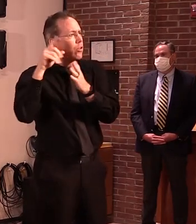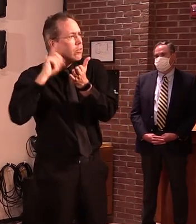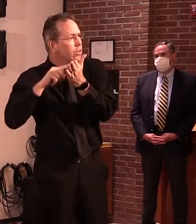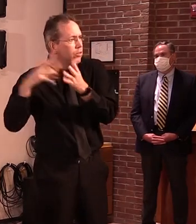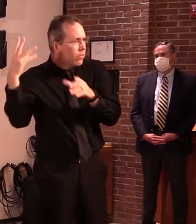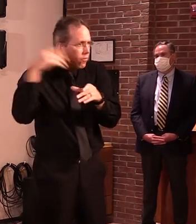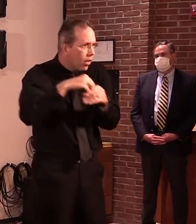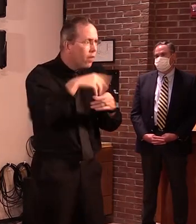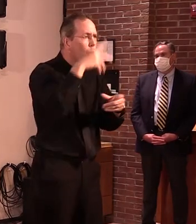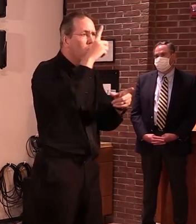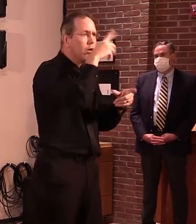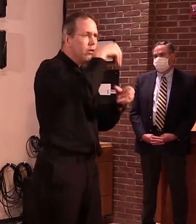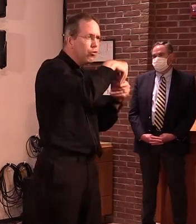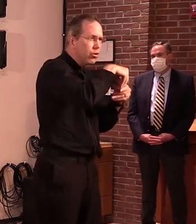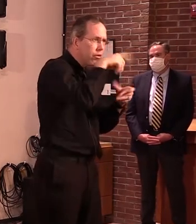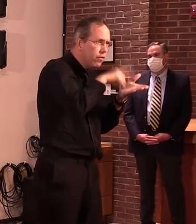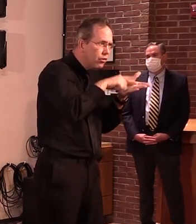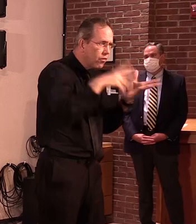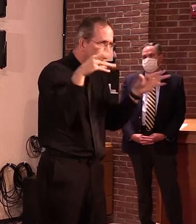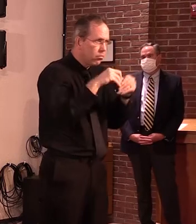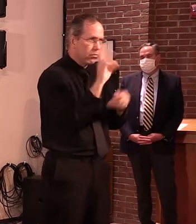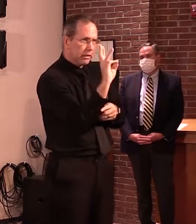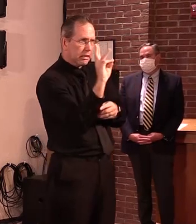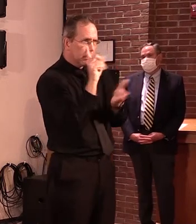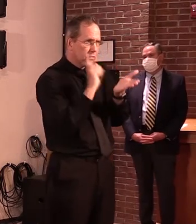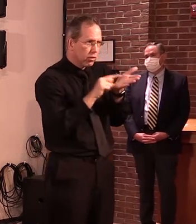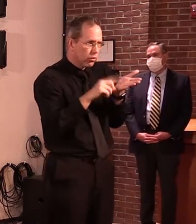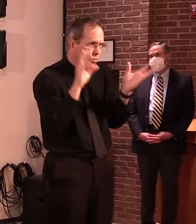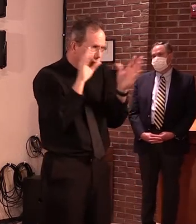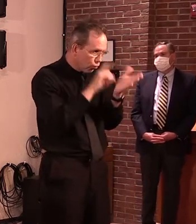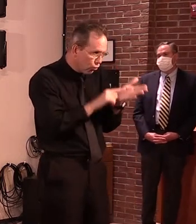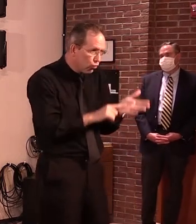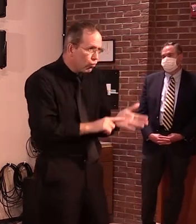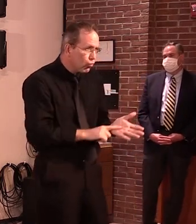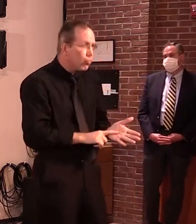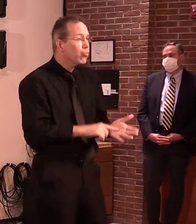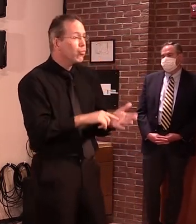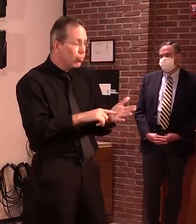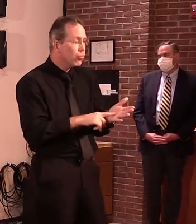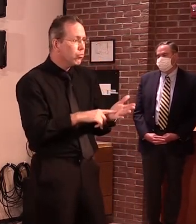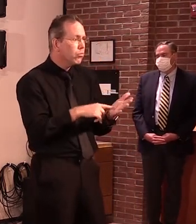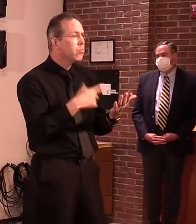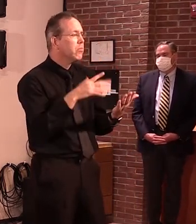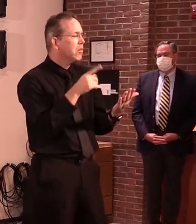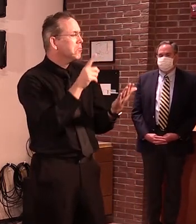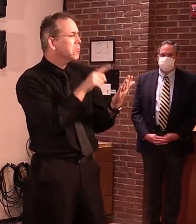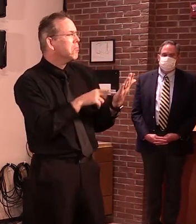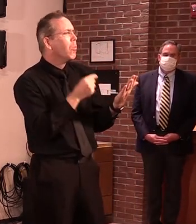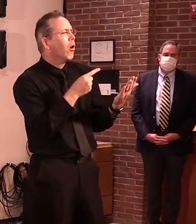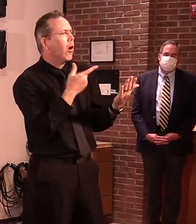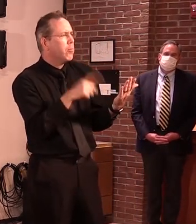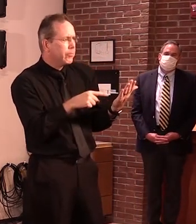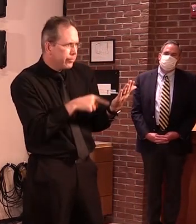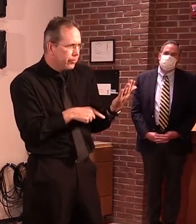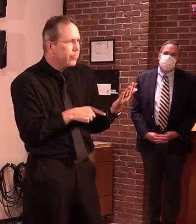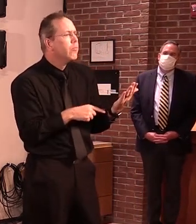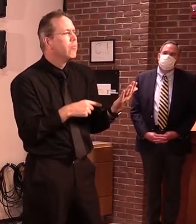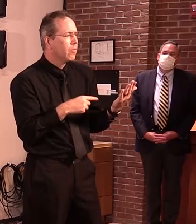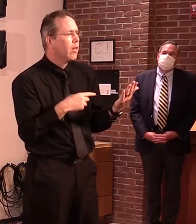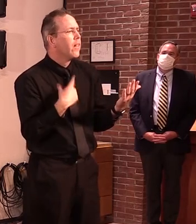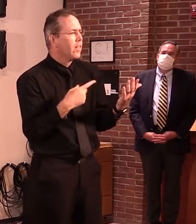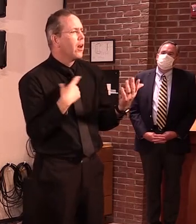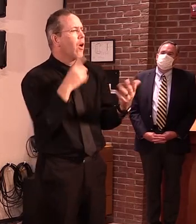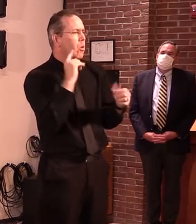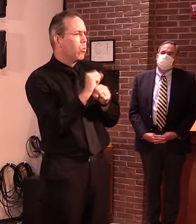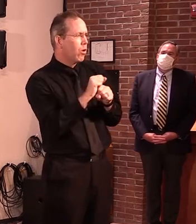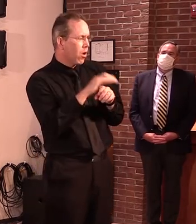through Drowns, Rackland, and Martin, and I believe they are moving towards an